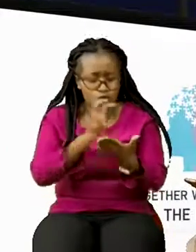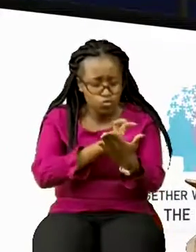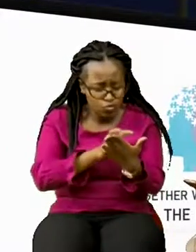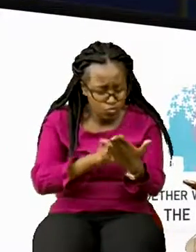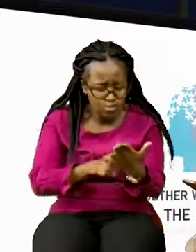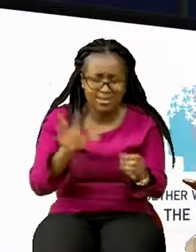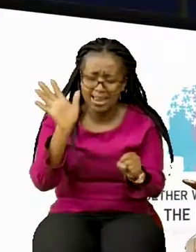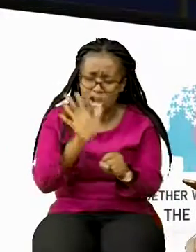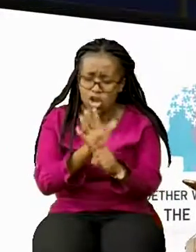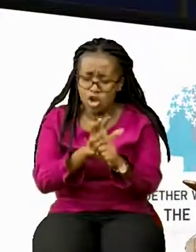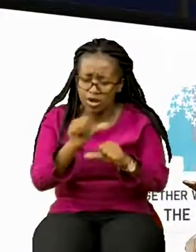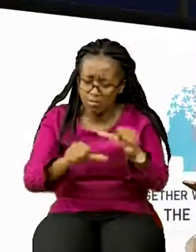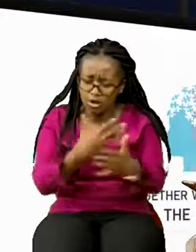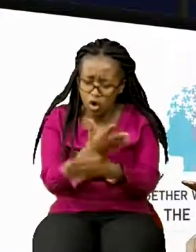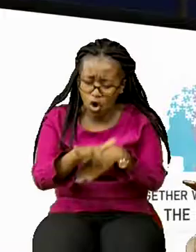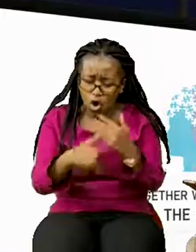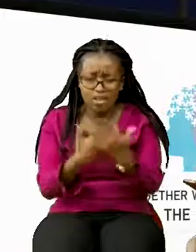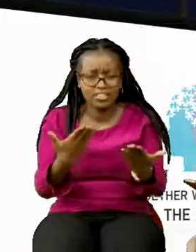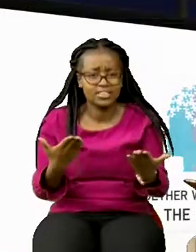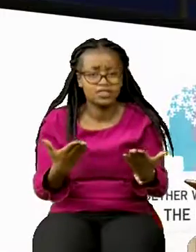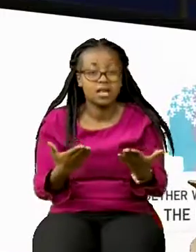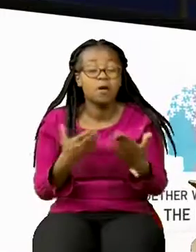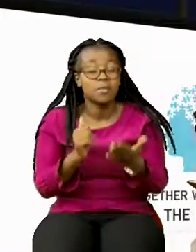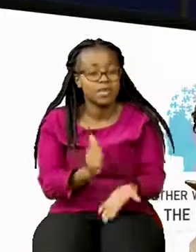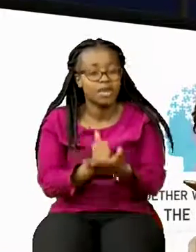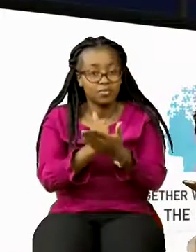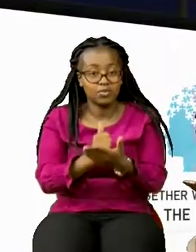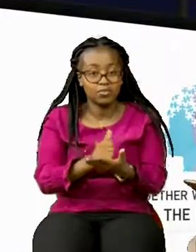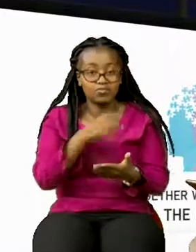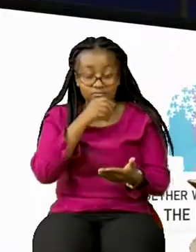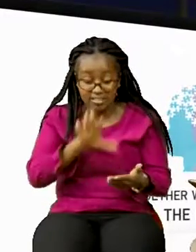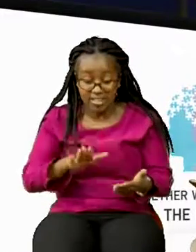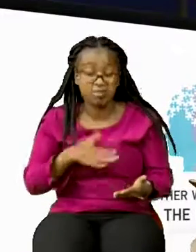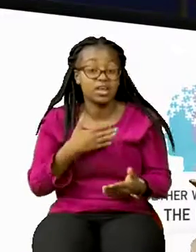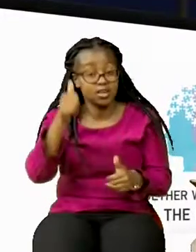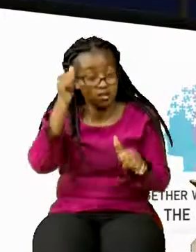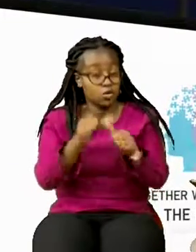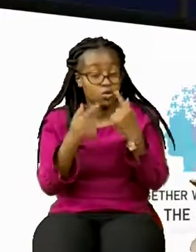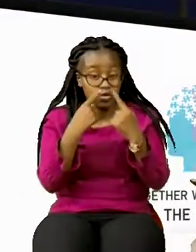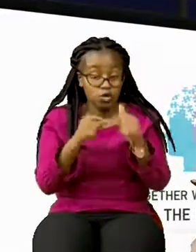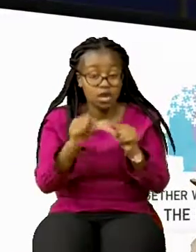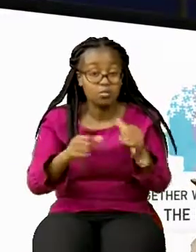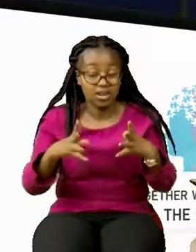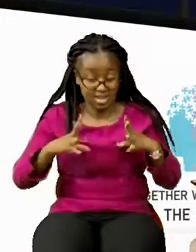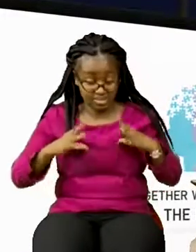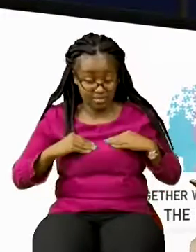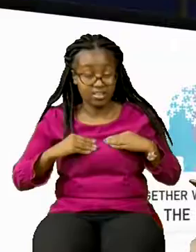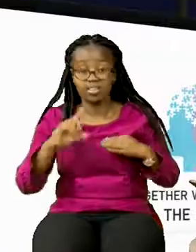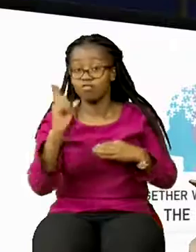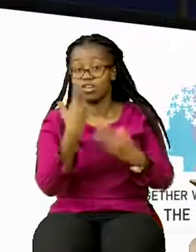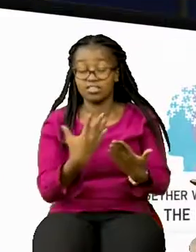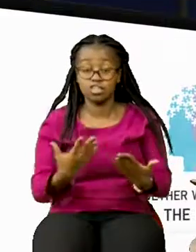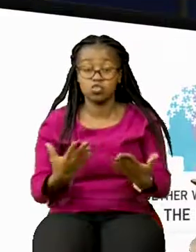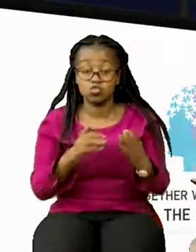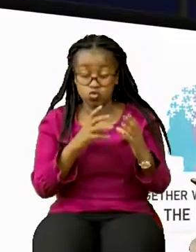lot about all these things so that I might be of greater help to my son. Remember when we spoke about acceptance, the first thing